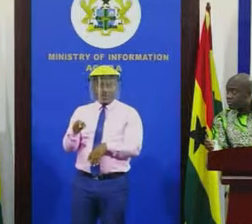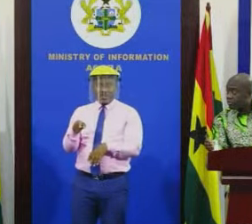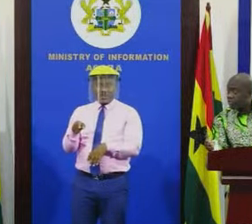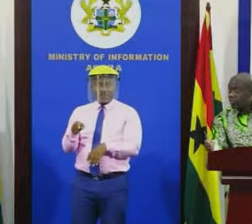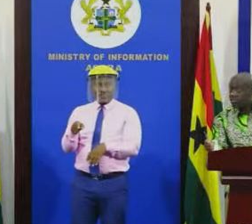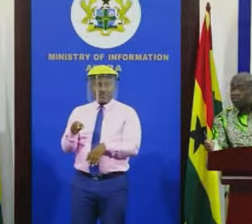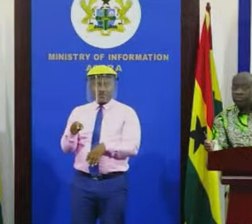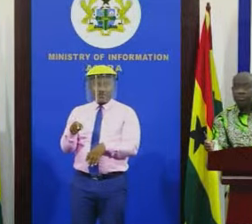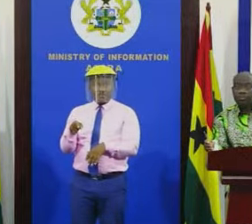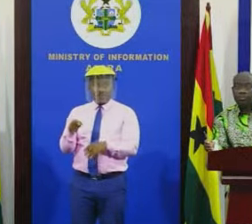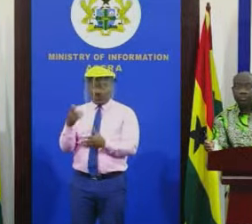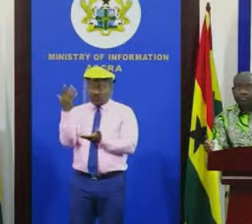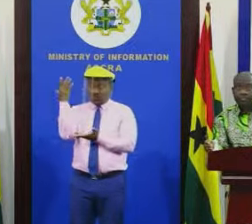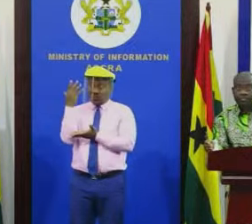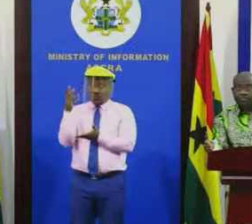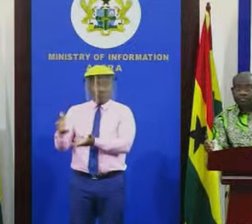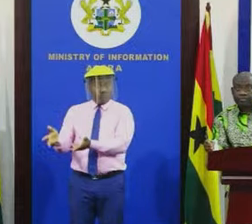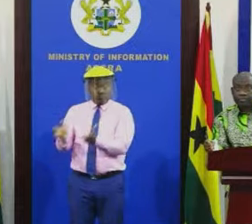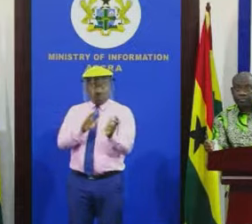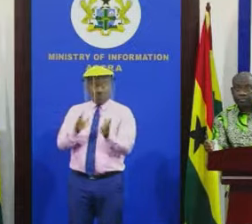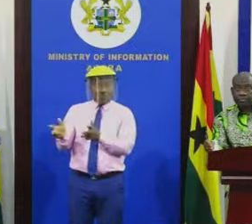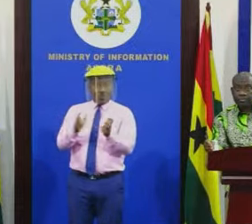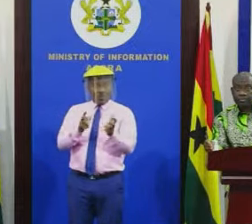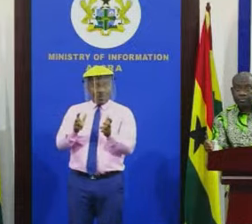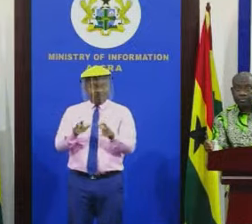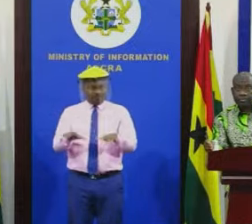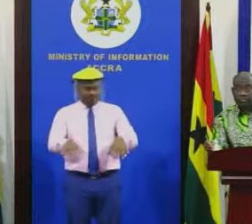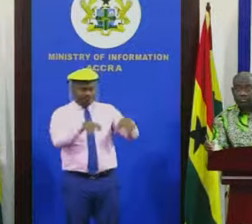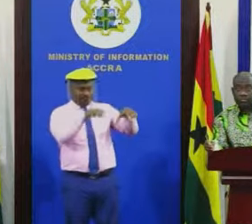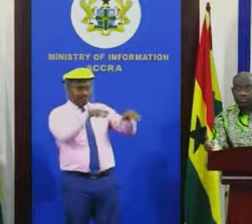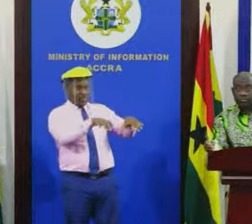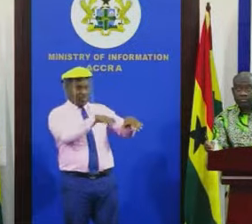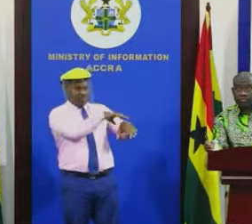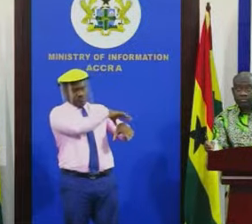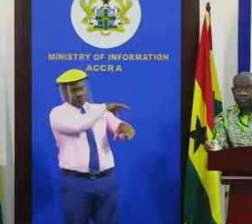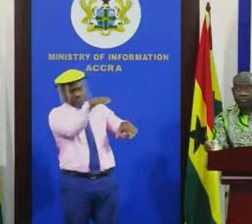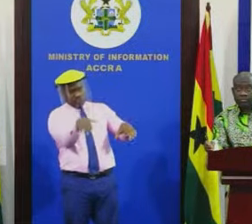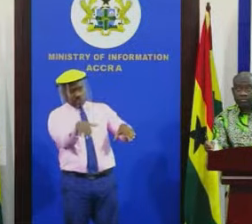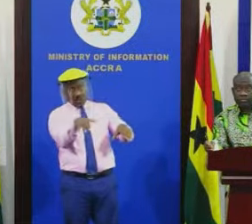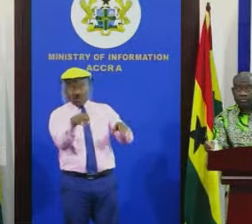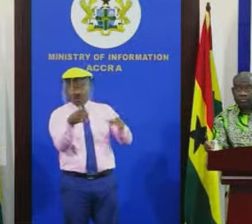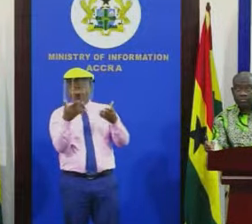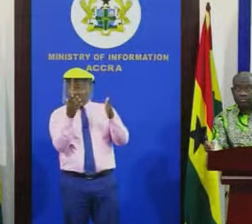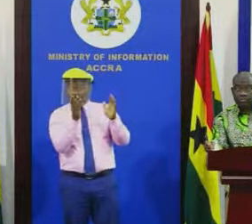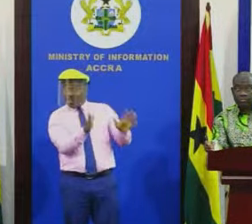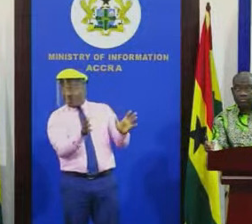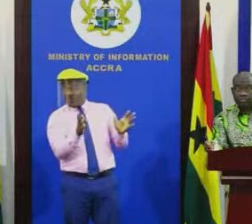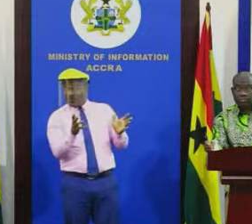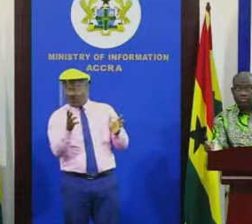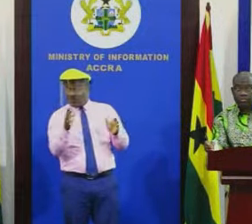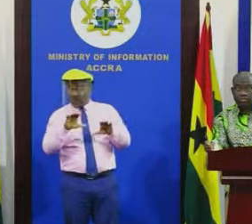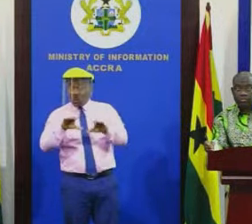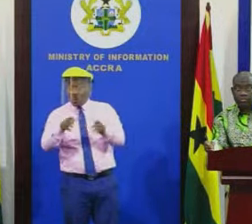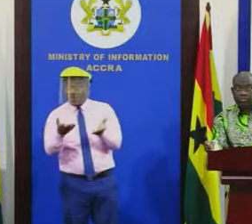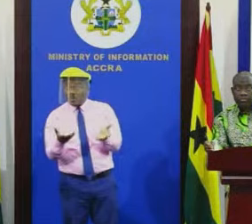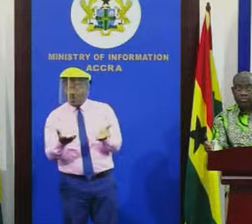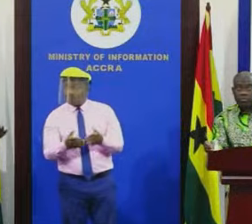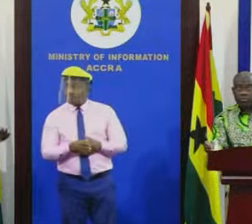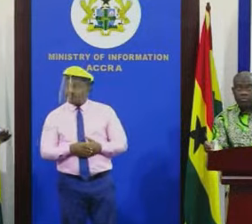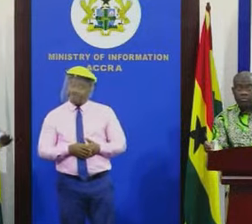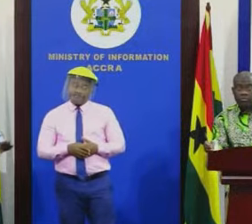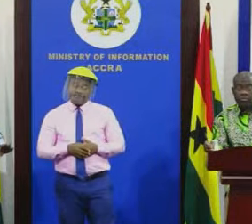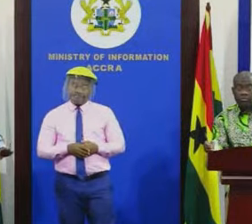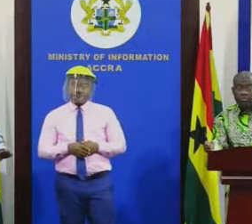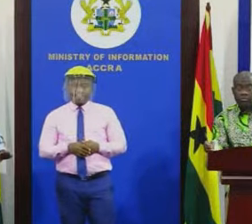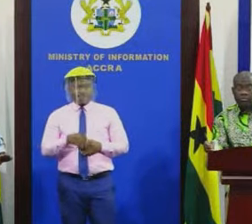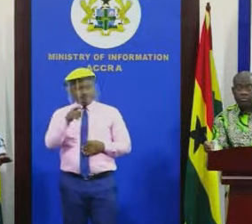of the communities or we are going to sell them. You see, there's this misconception that every tree stump that